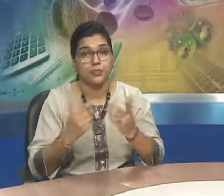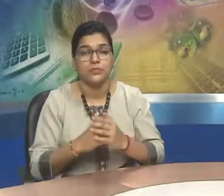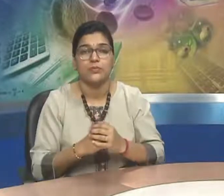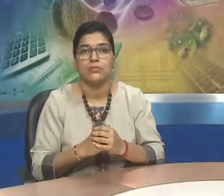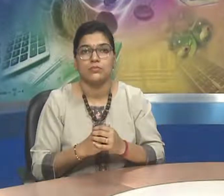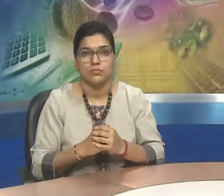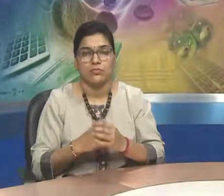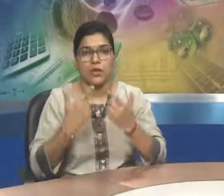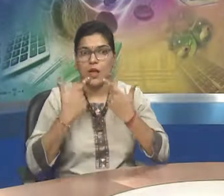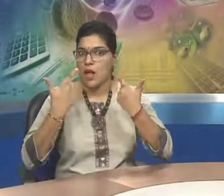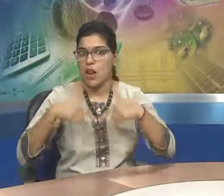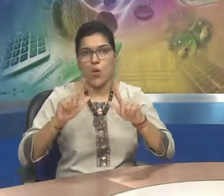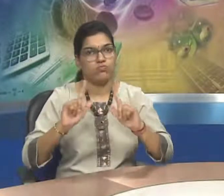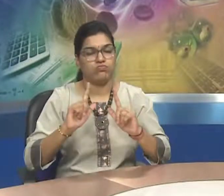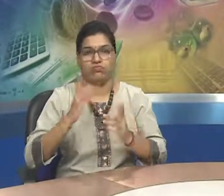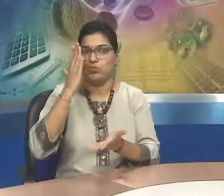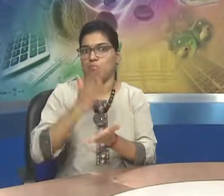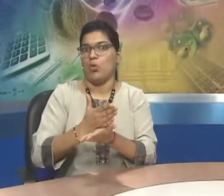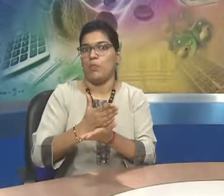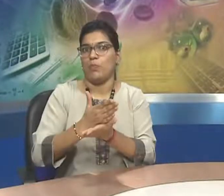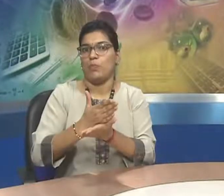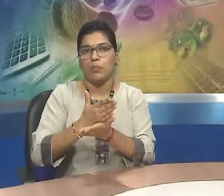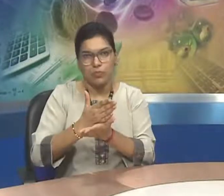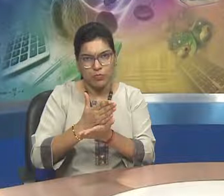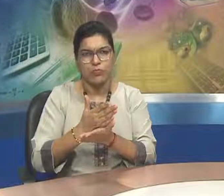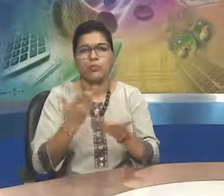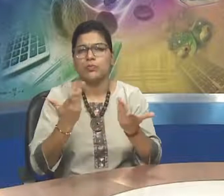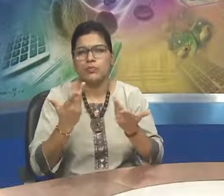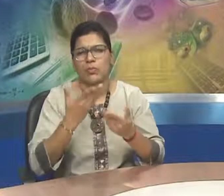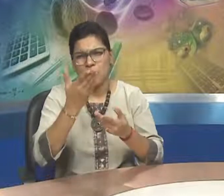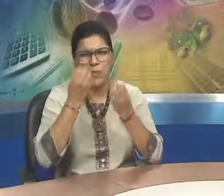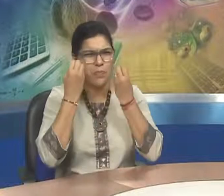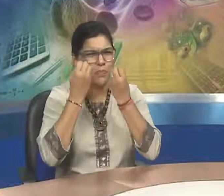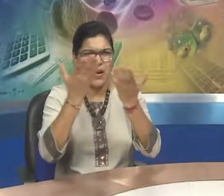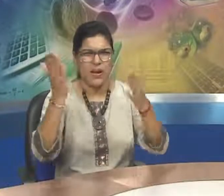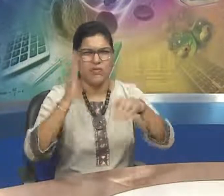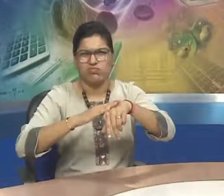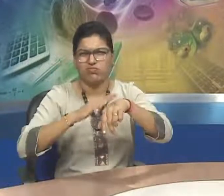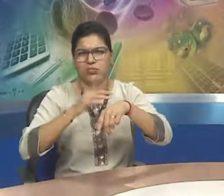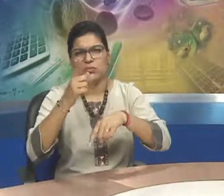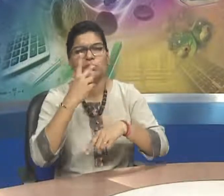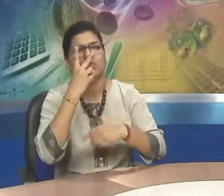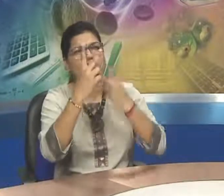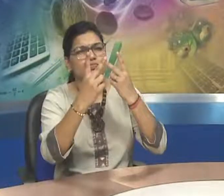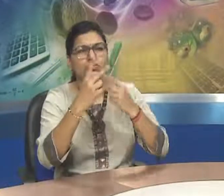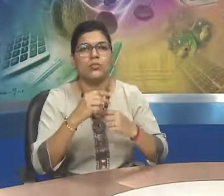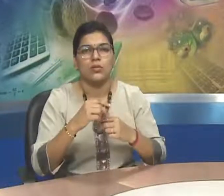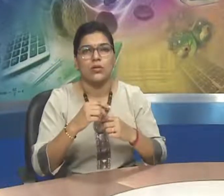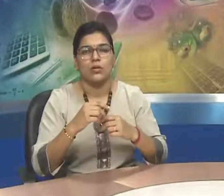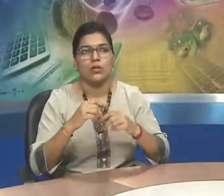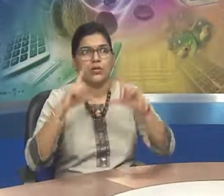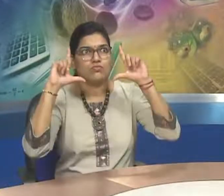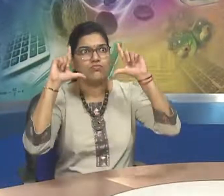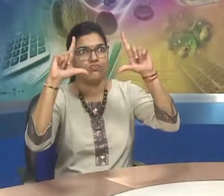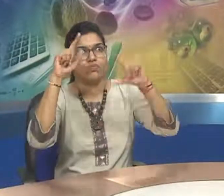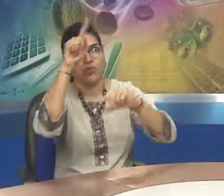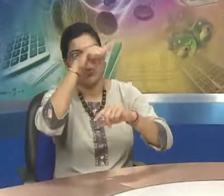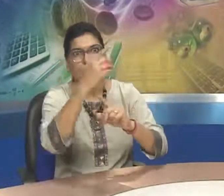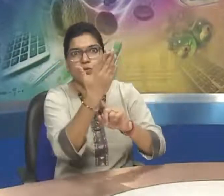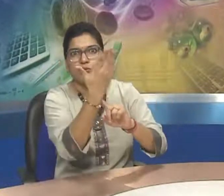This word is prohibited. This is something which is not allowed.